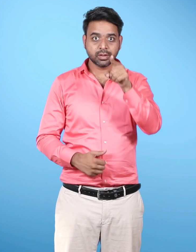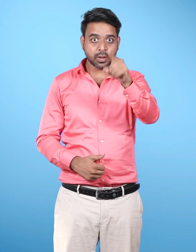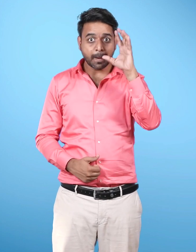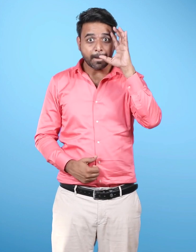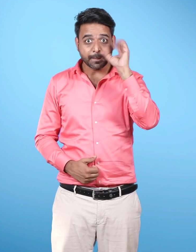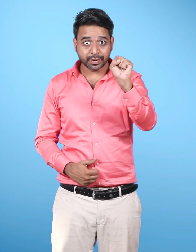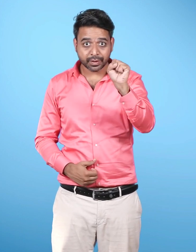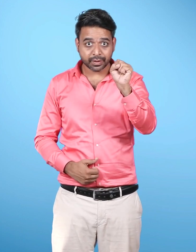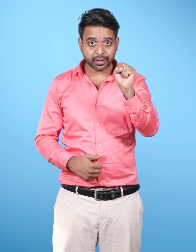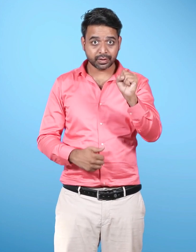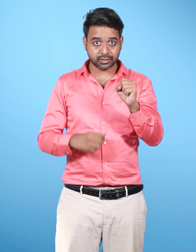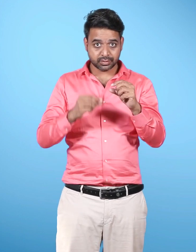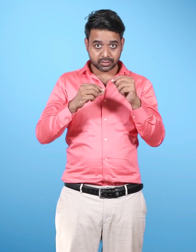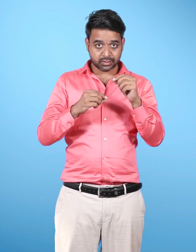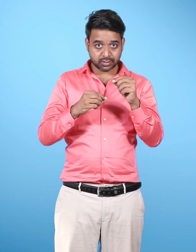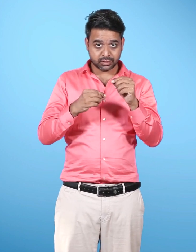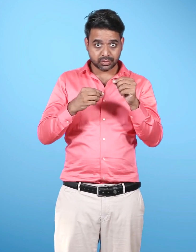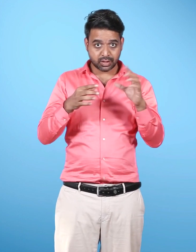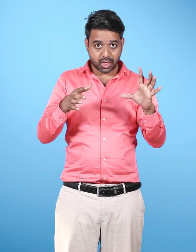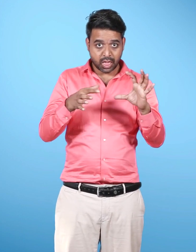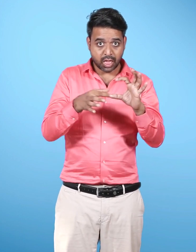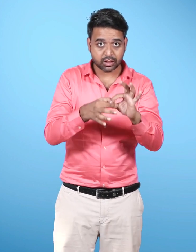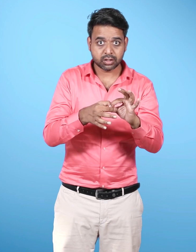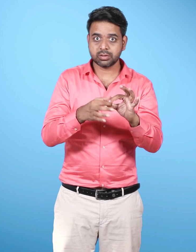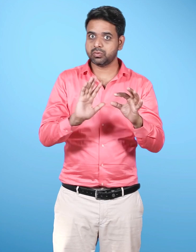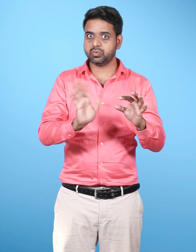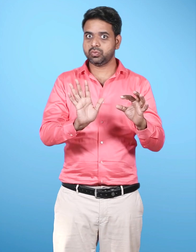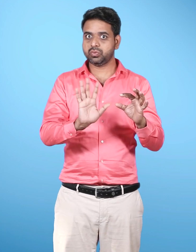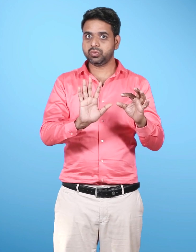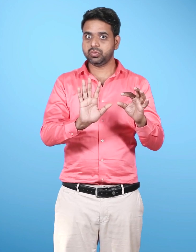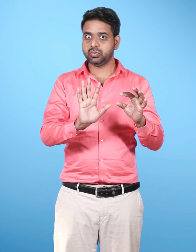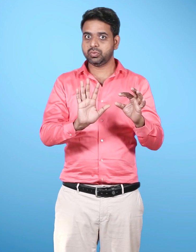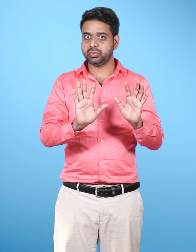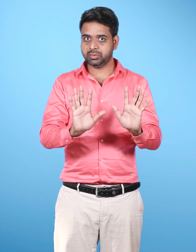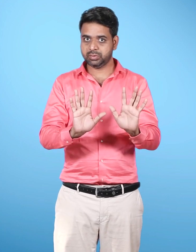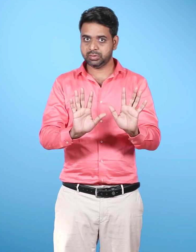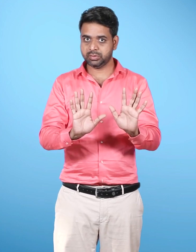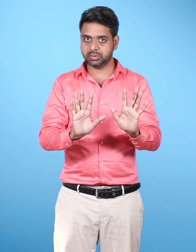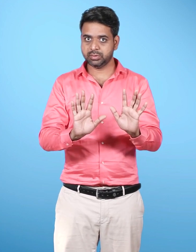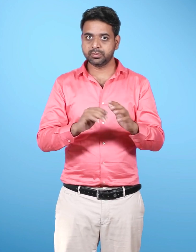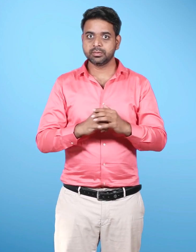Make sure that the two wires do not touch each other while you are doing so.